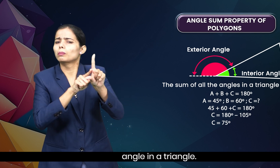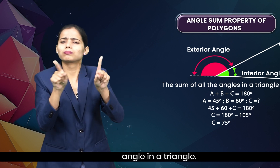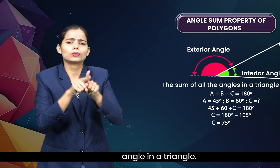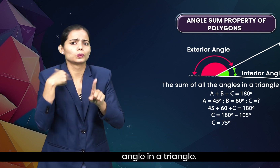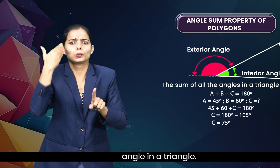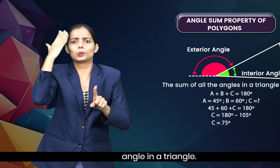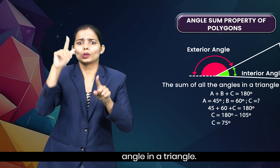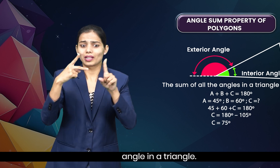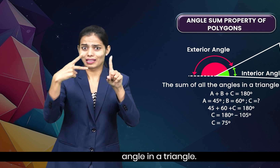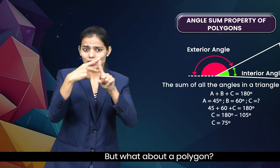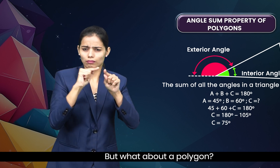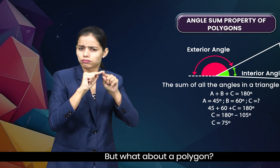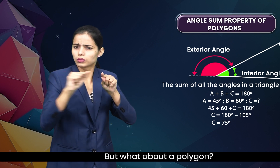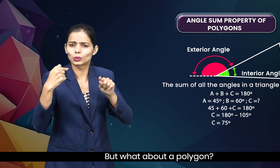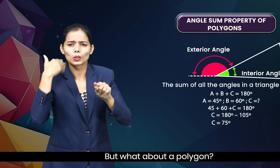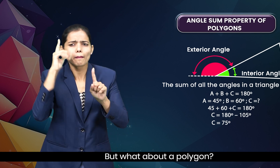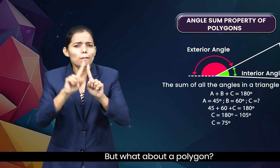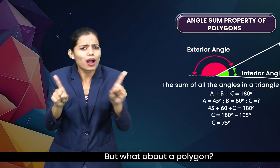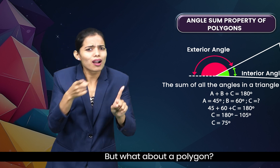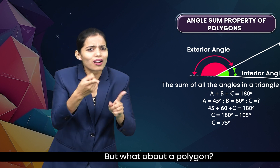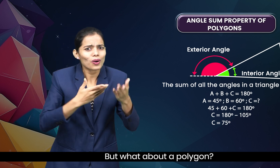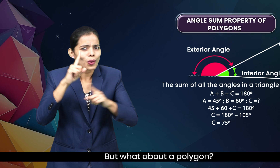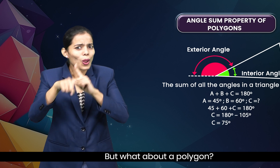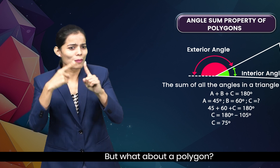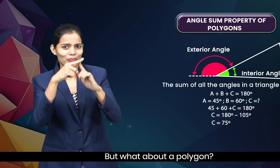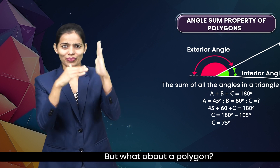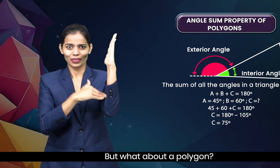a triangle. But what about a polygon?